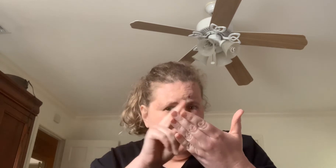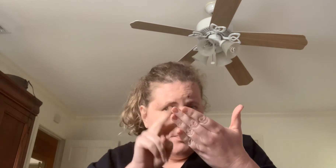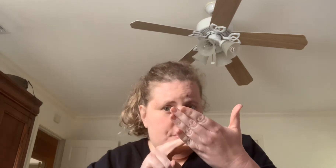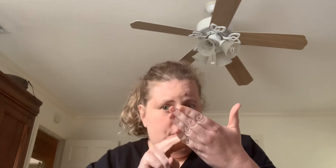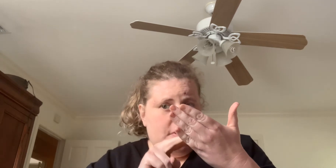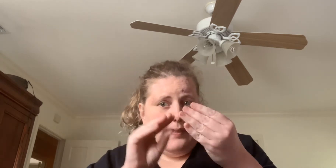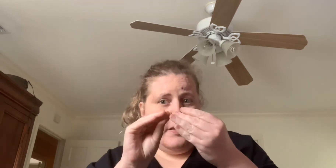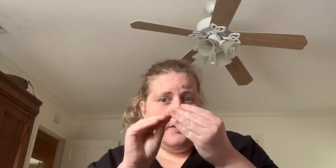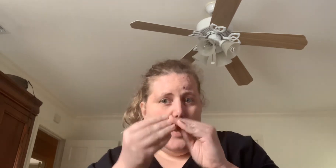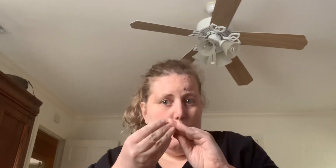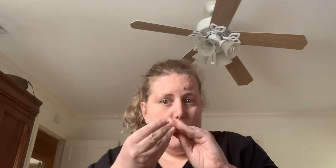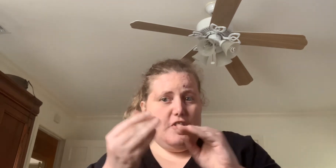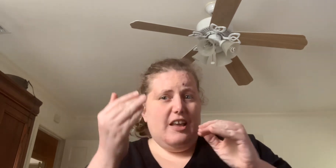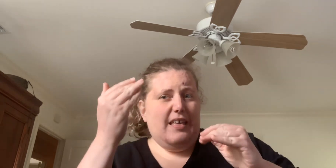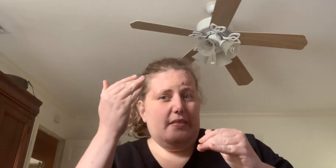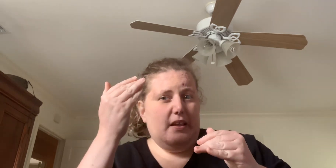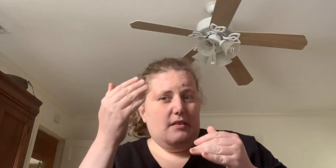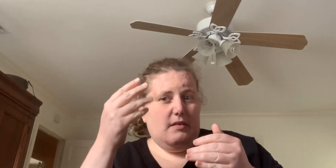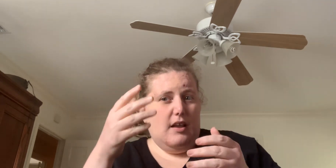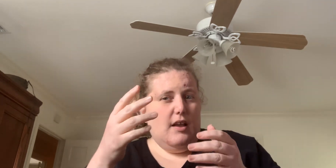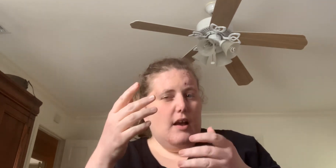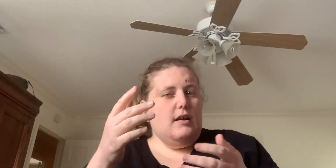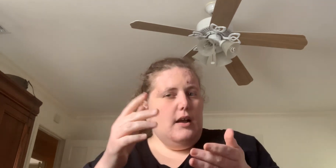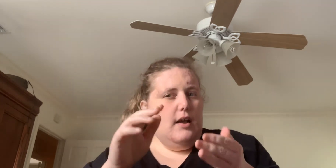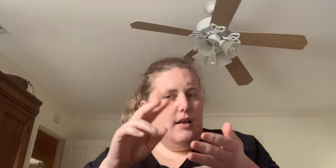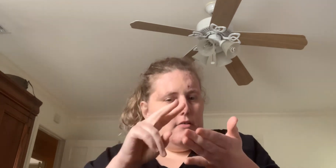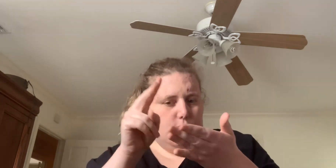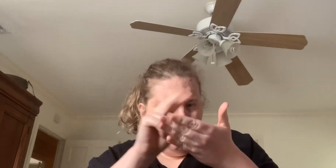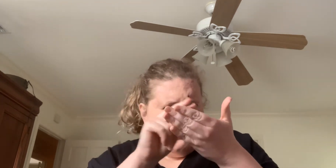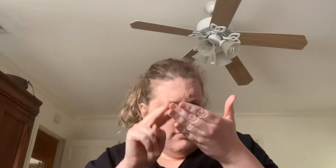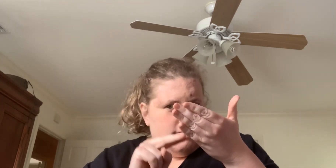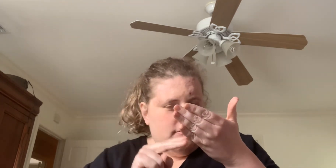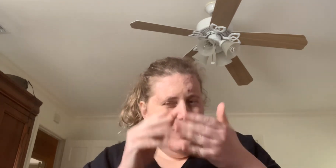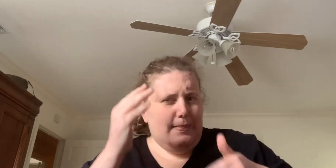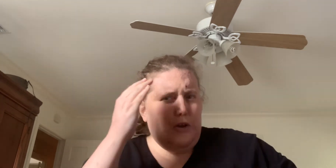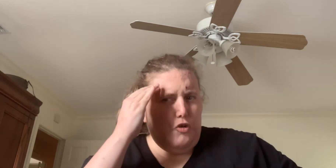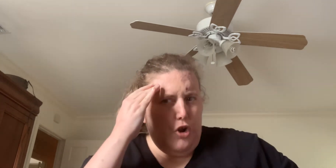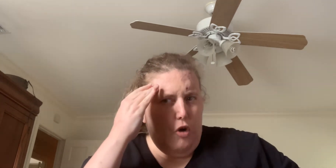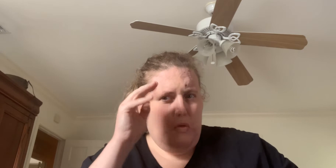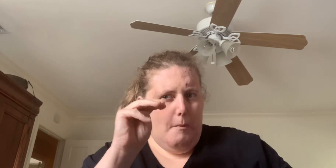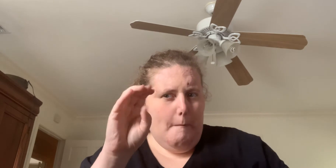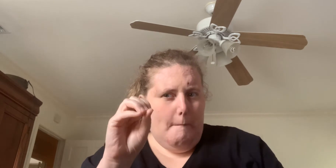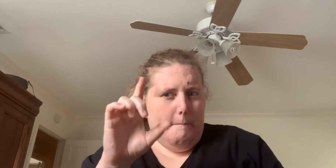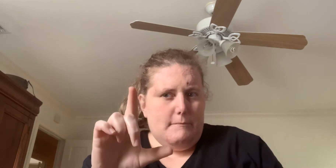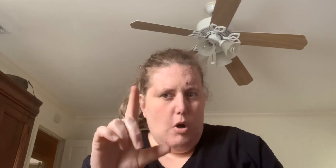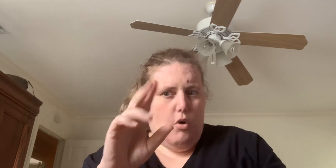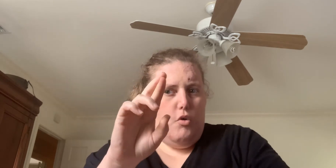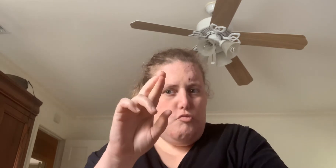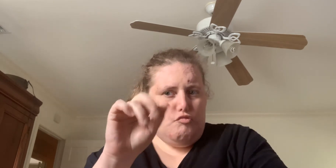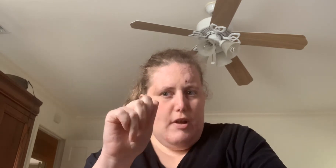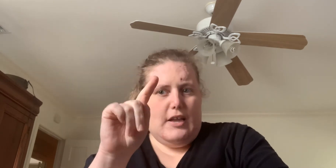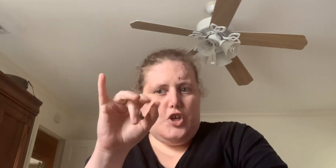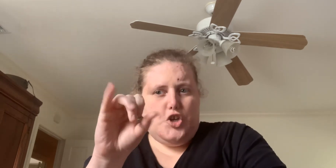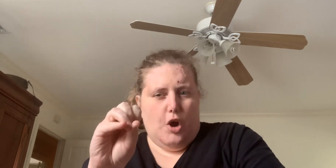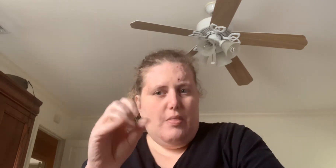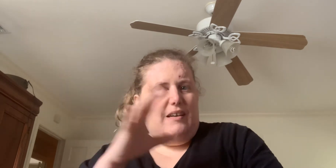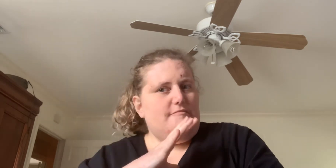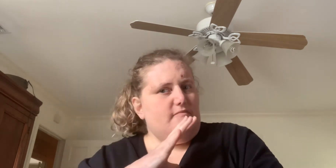well. So if we look to see the different mole ratios, we can look at the ratio of aluminum to aluminum oxide.